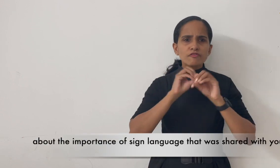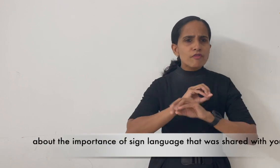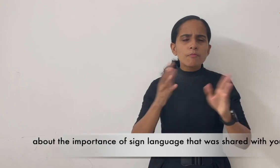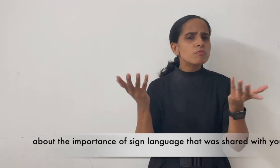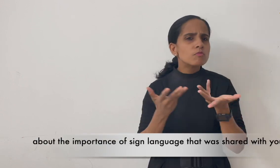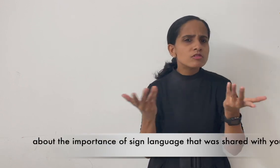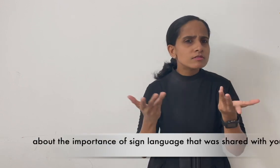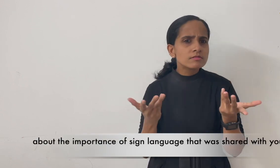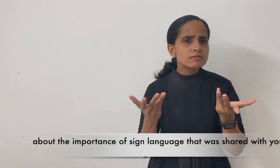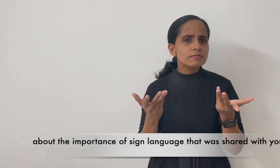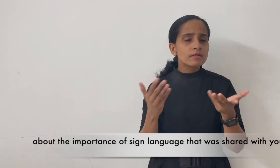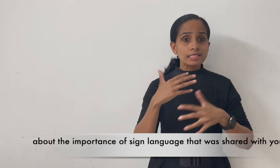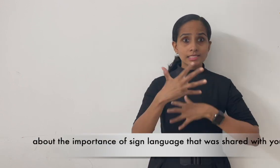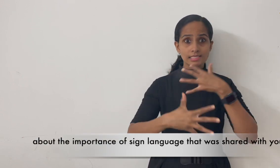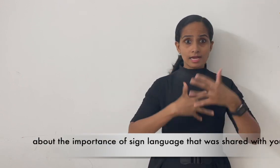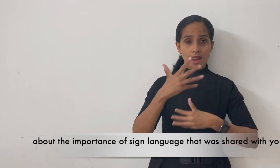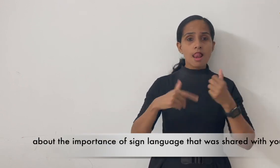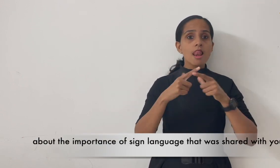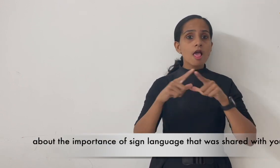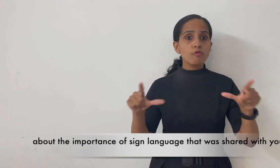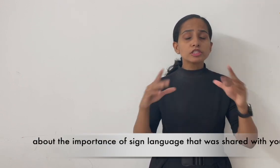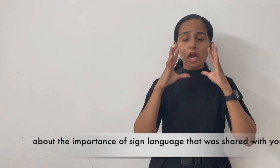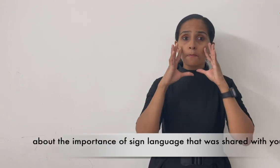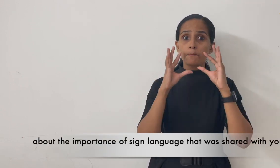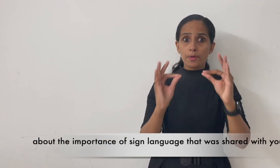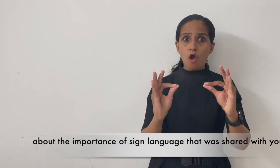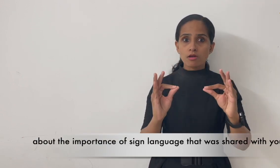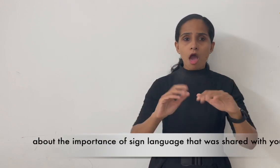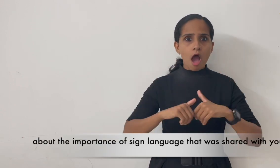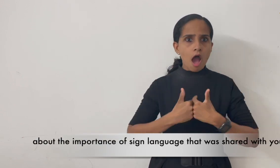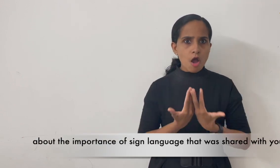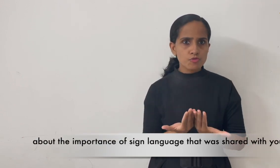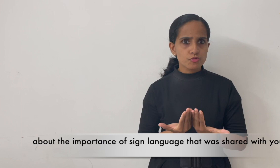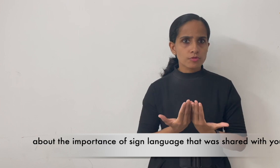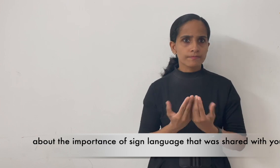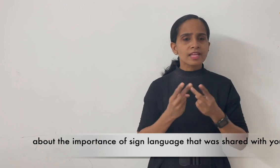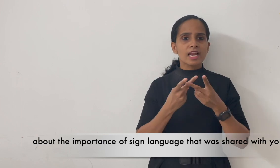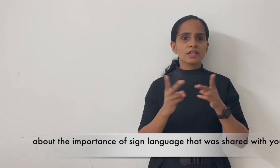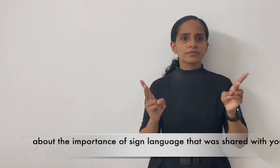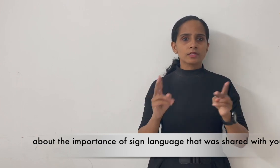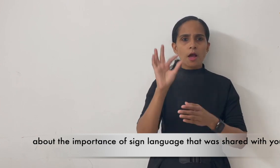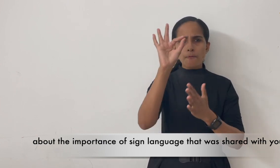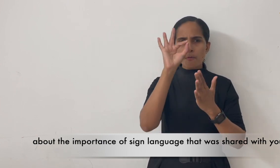about the importance of sign language that was shared with you.